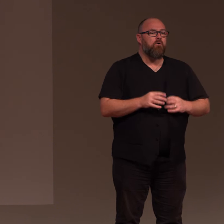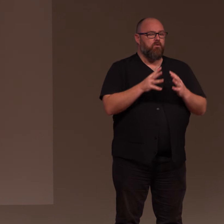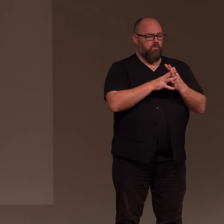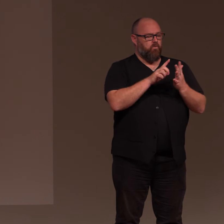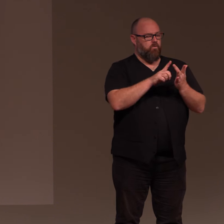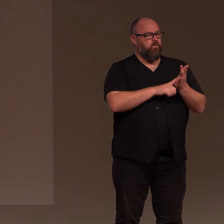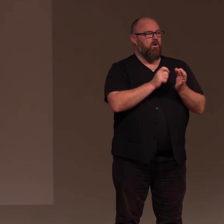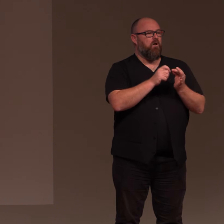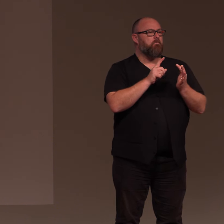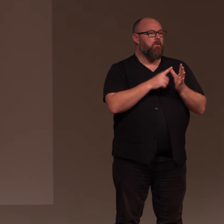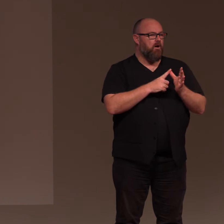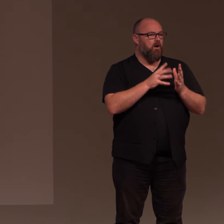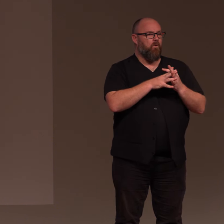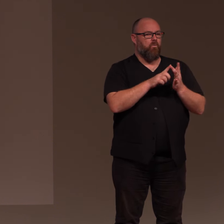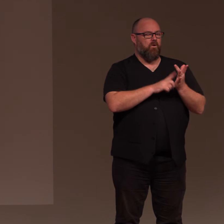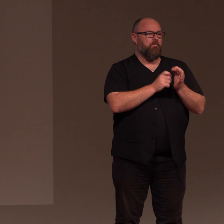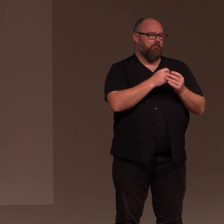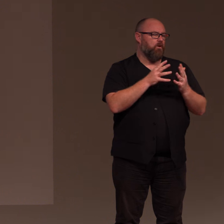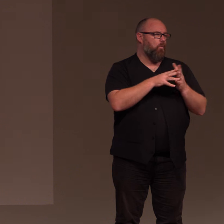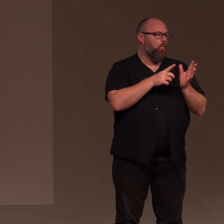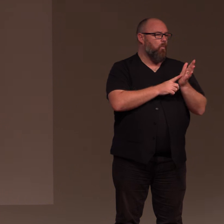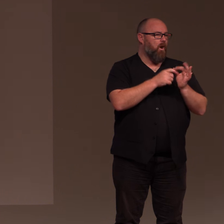Minya Mundi, or Wallaby Wallaby What Many.